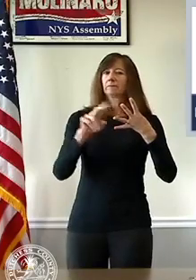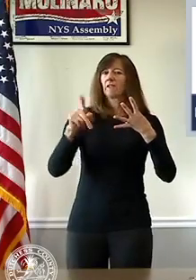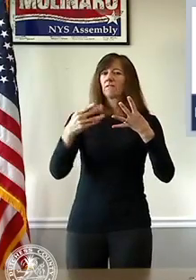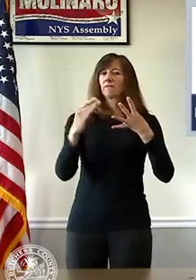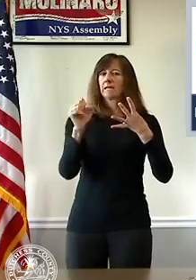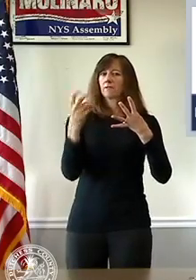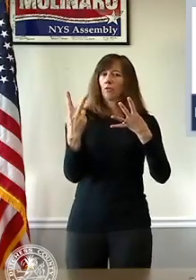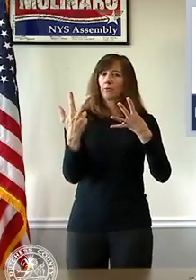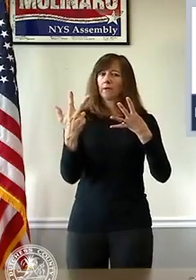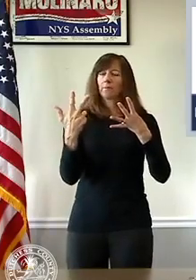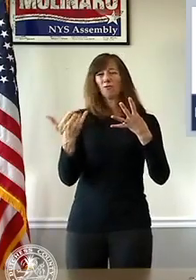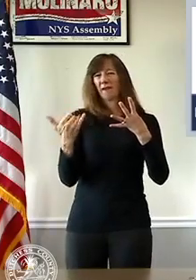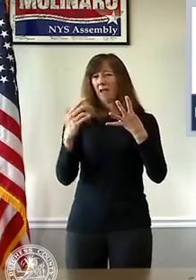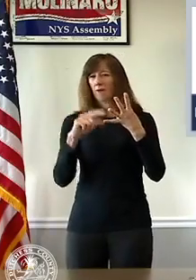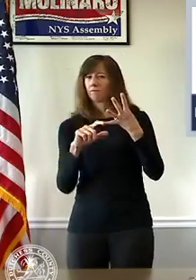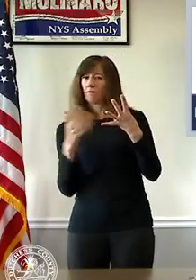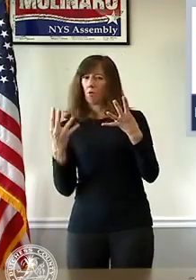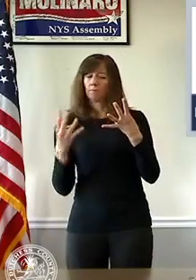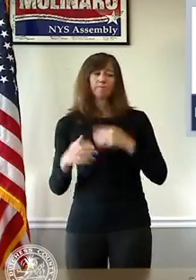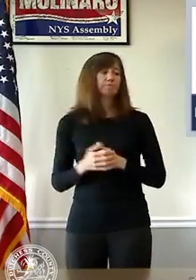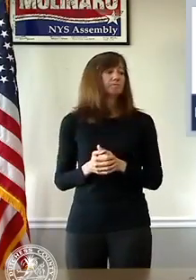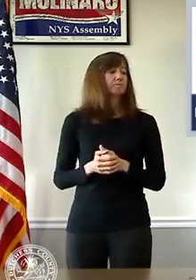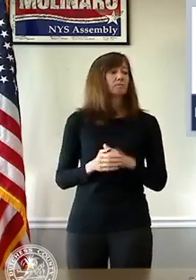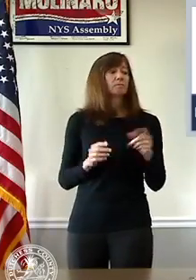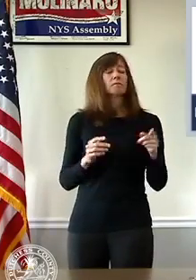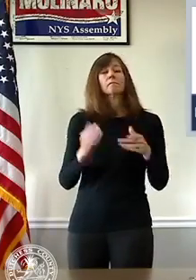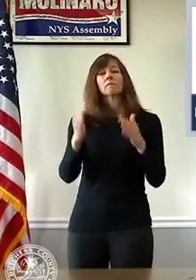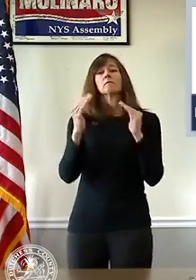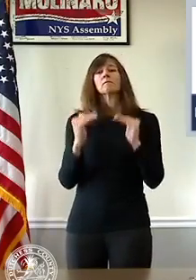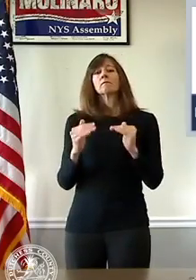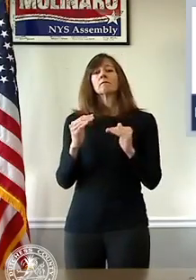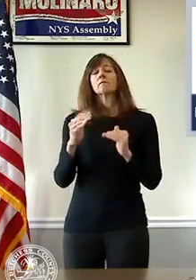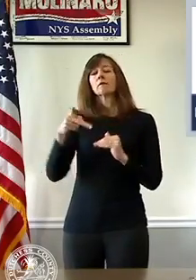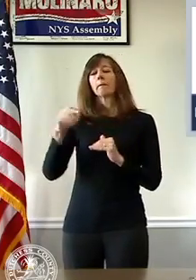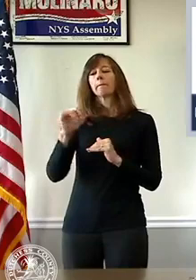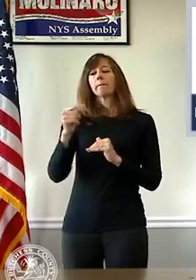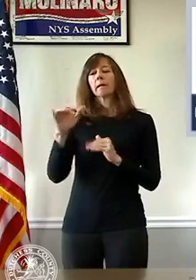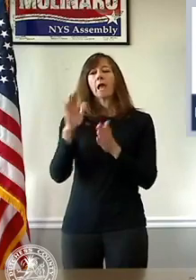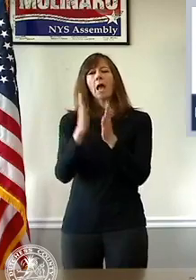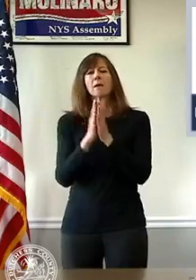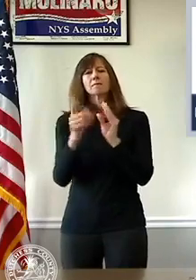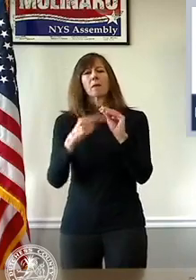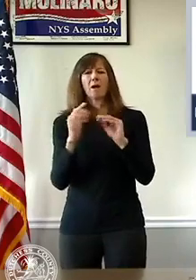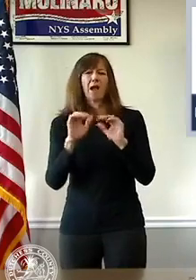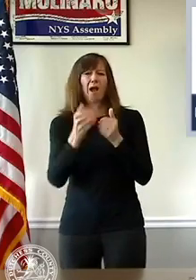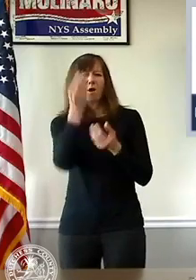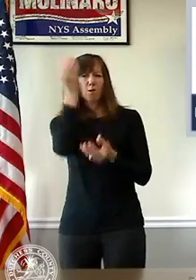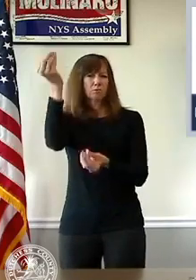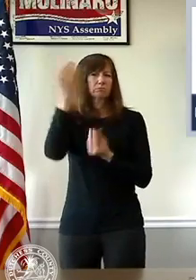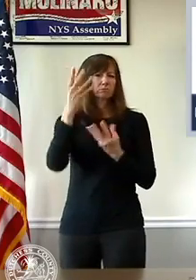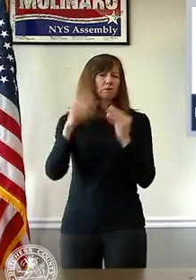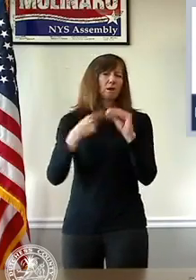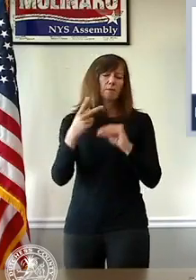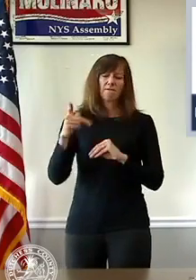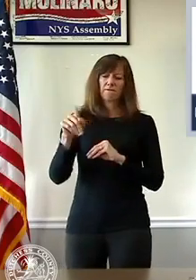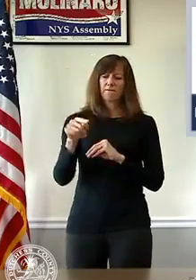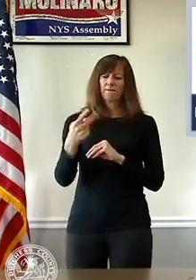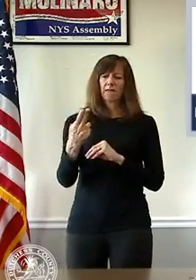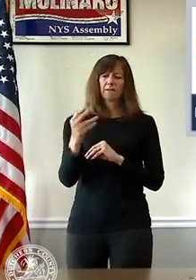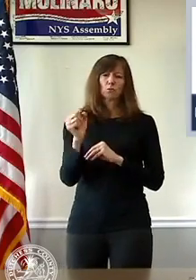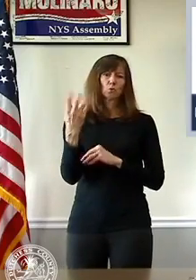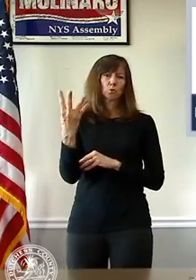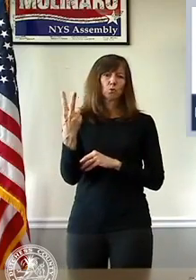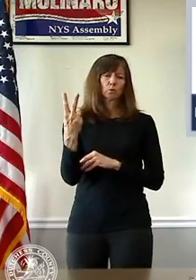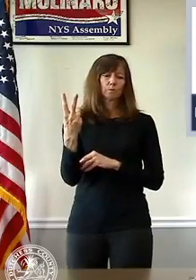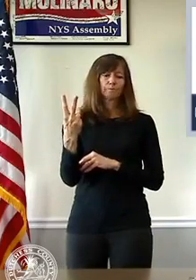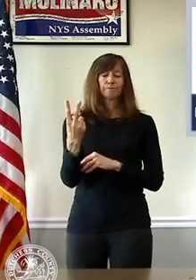How will we be notified of phase 2? Peggy, here's the thing. The state, we're on these daily phone